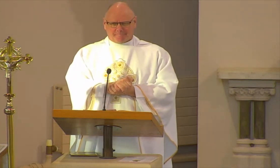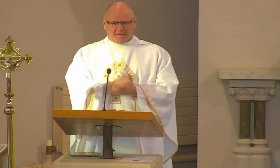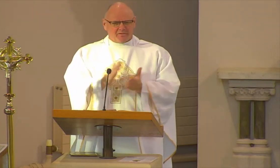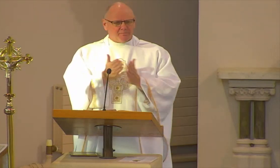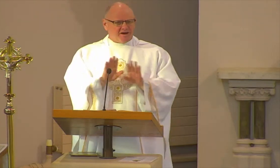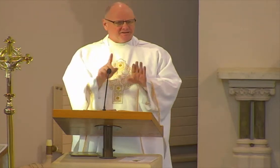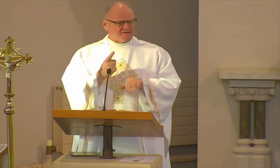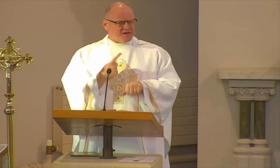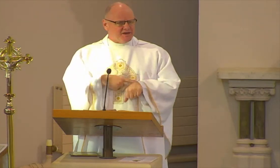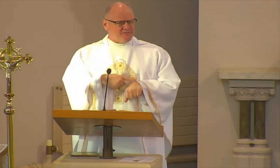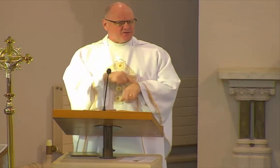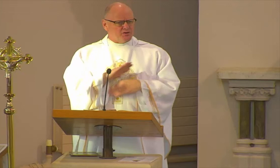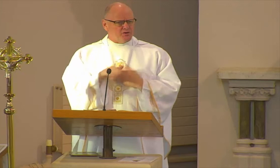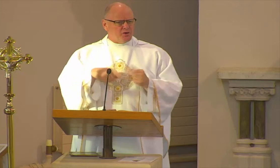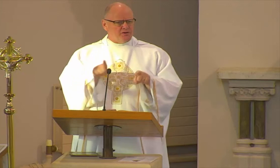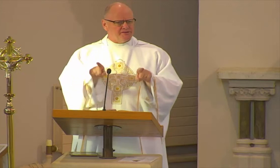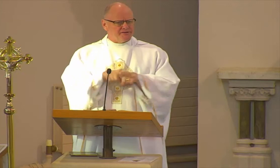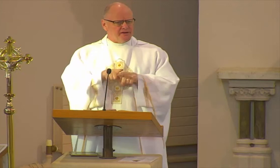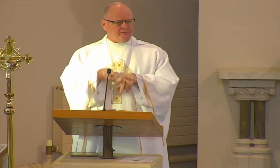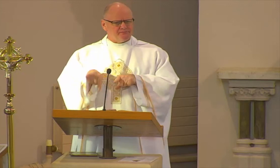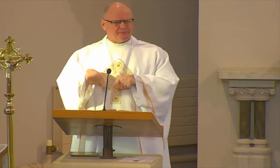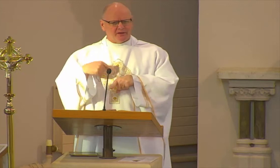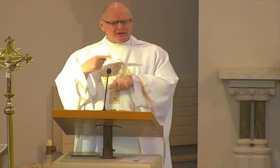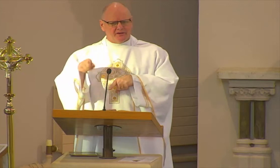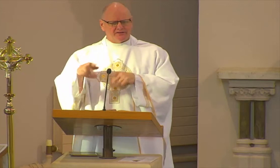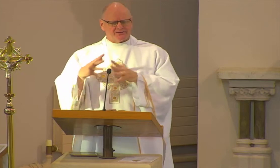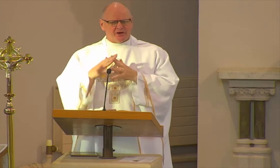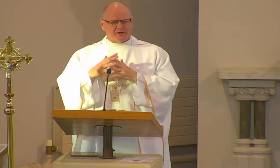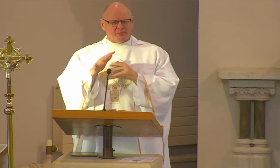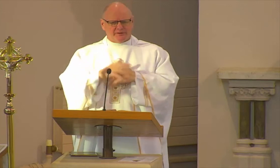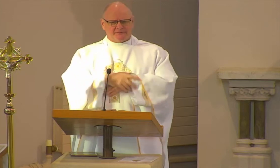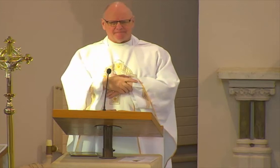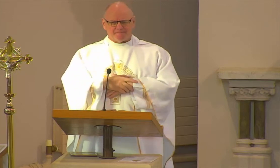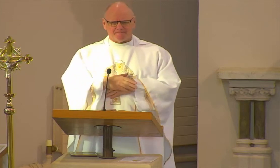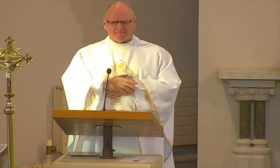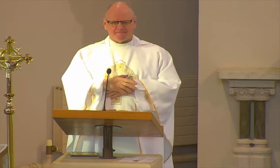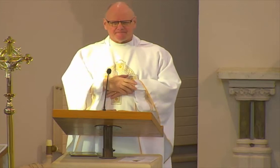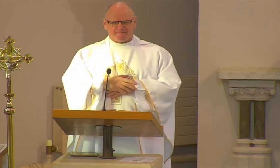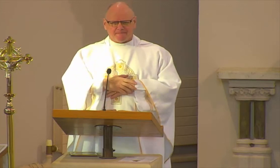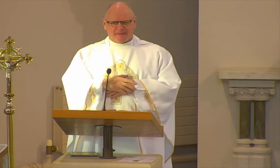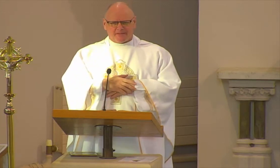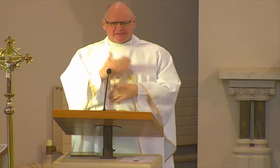The Mass times are all the same this coming week. Thank you.